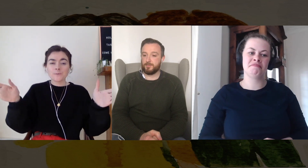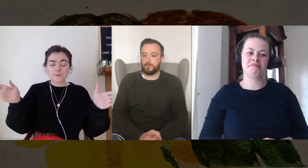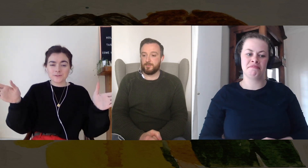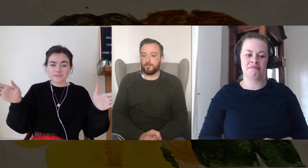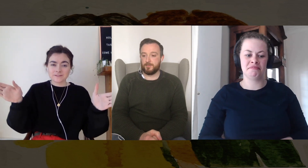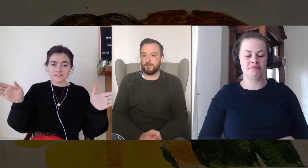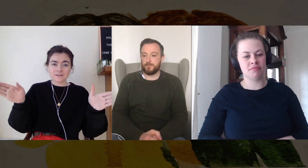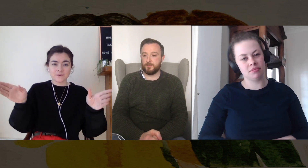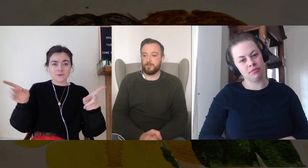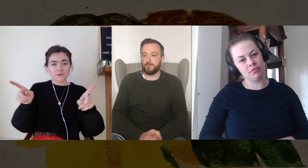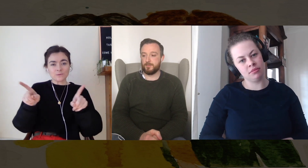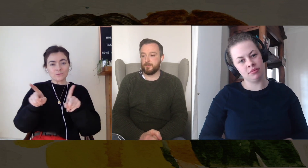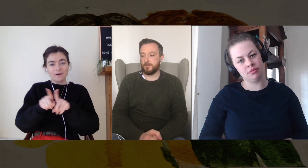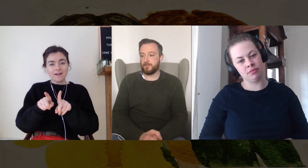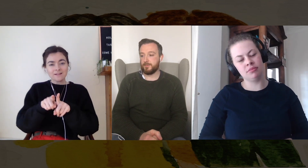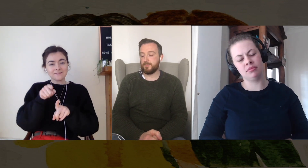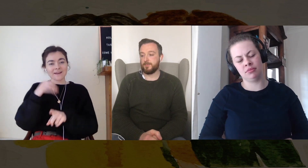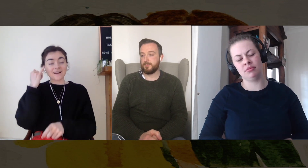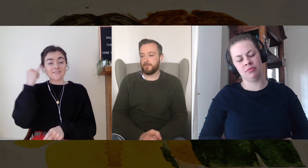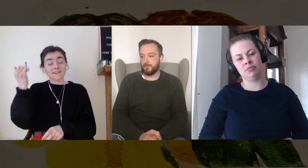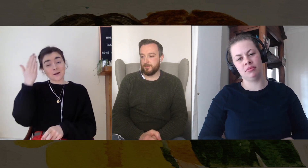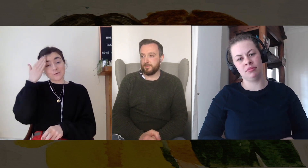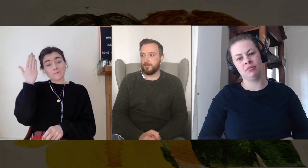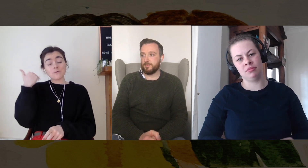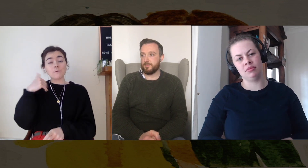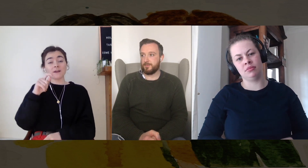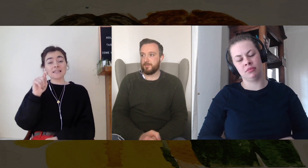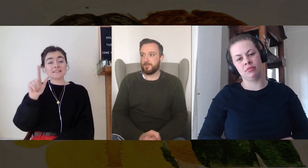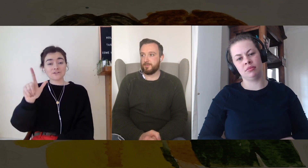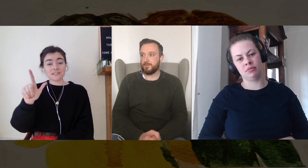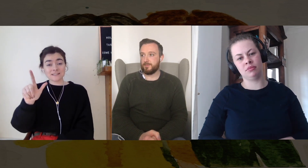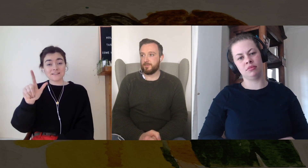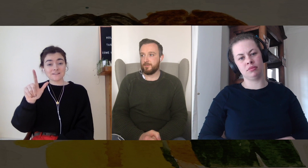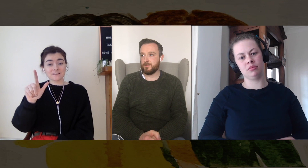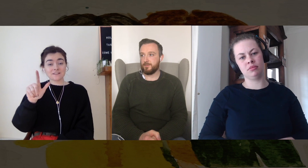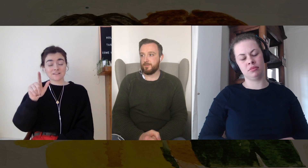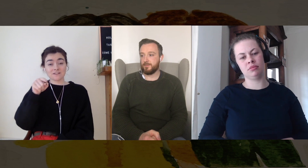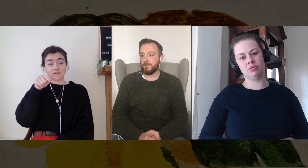if we choose to. I think it goes back to choice a lot, doesn't it?